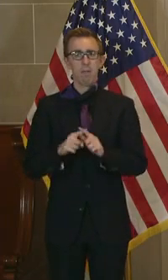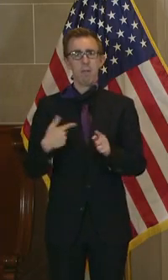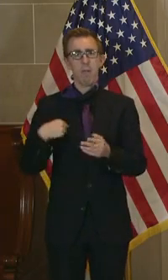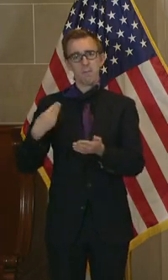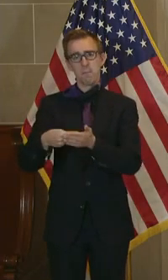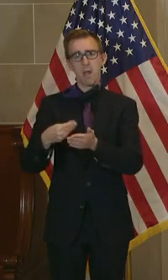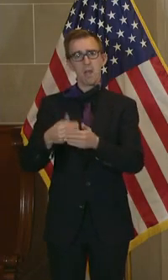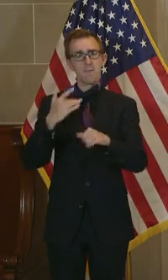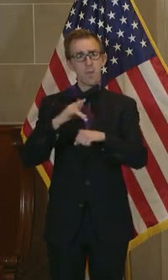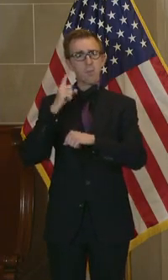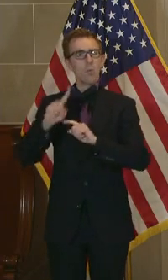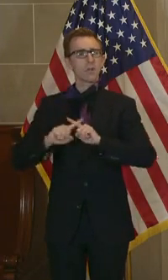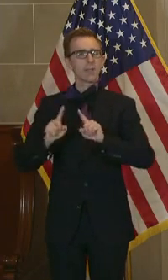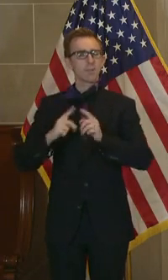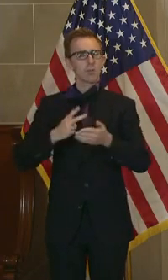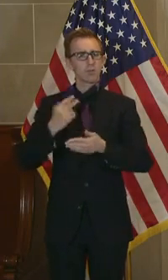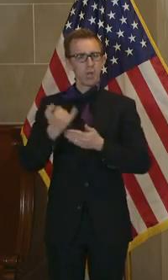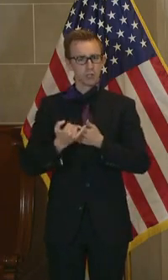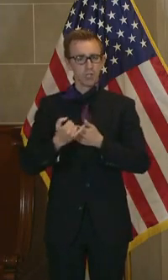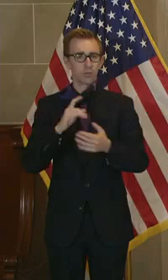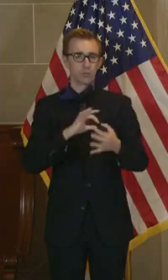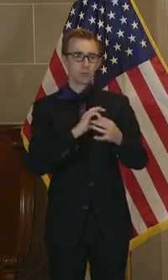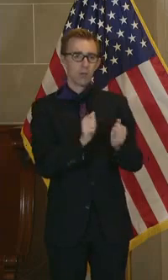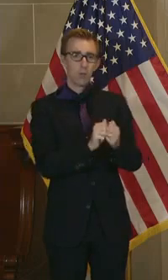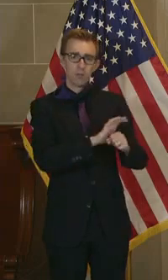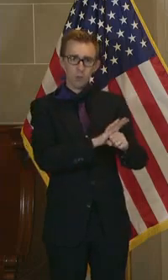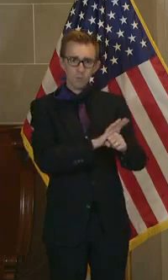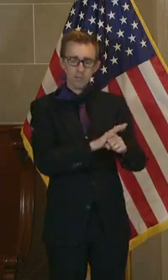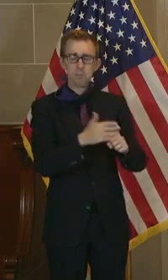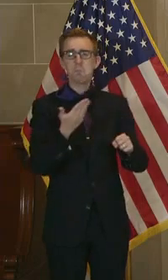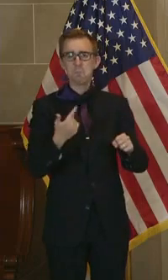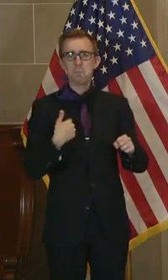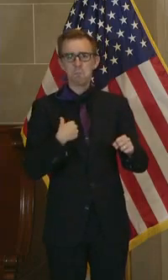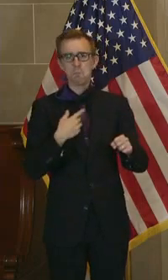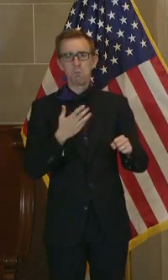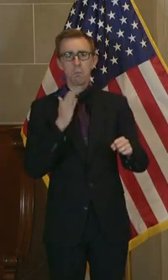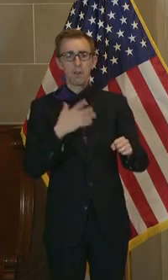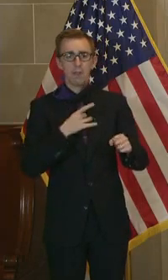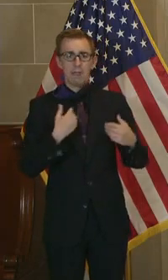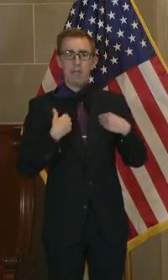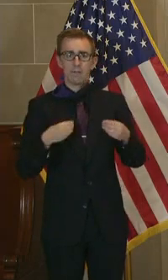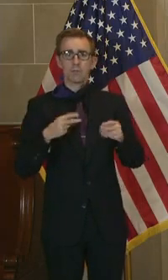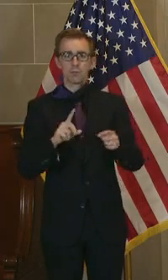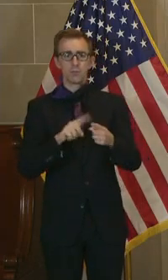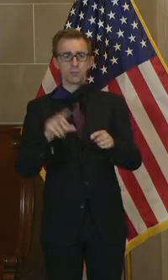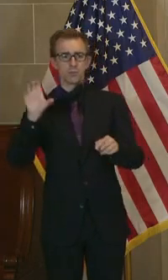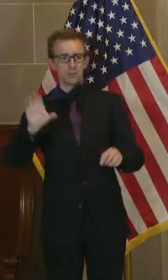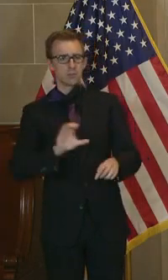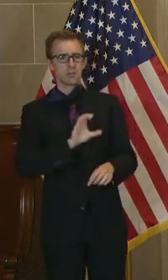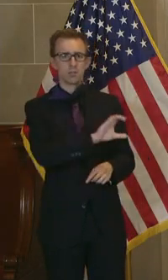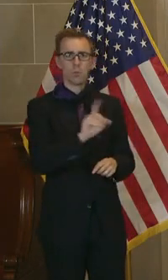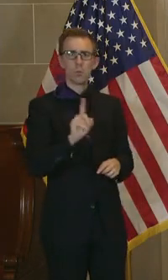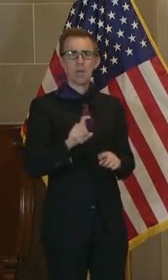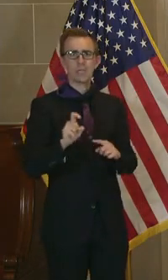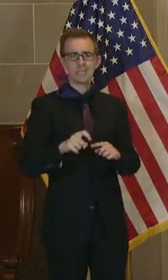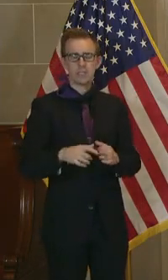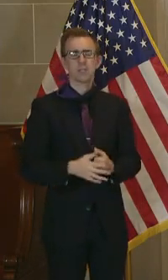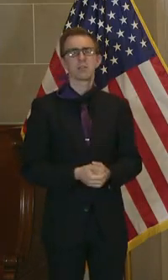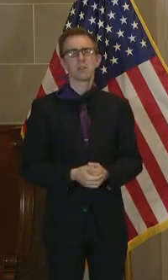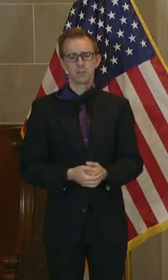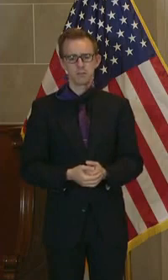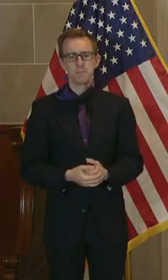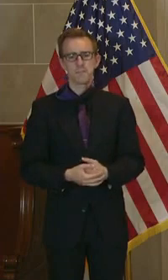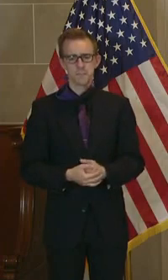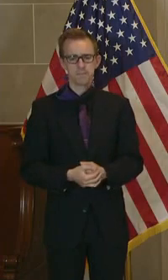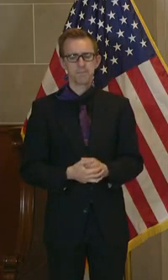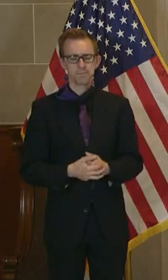out there for different projects, and if we can relate it to COVID-19, we would like to be able to have the opportunity to use that the best way we see fit to